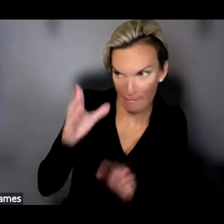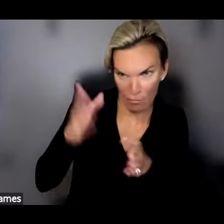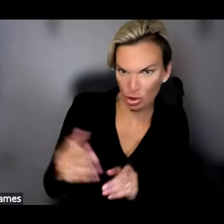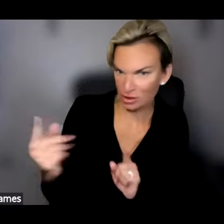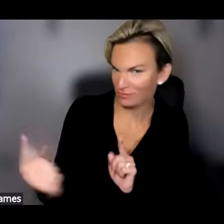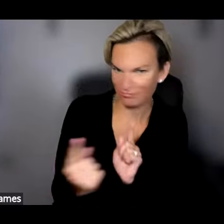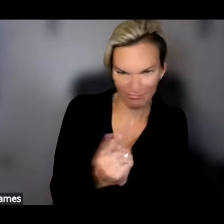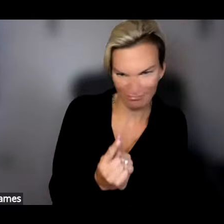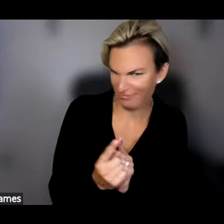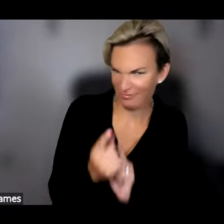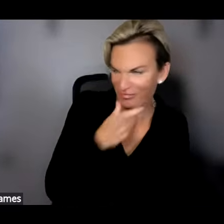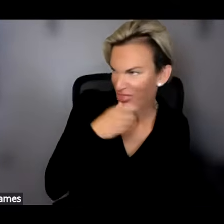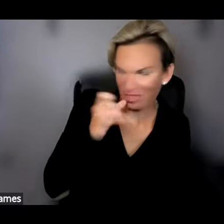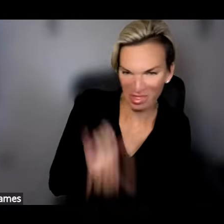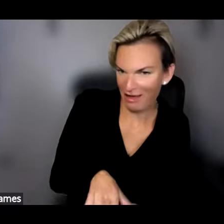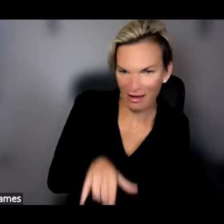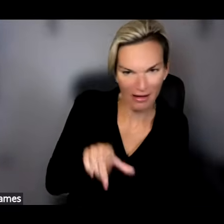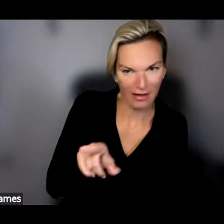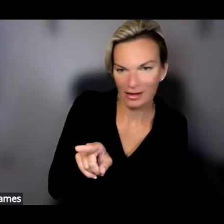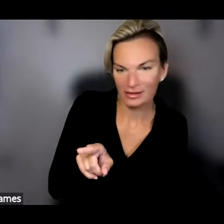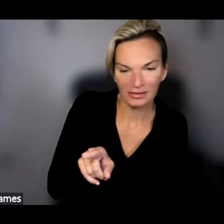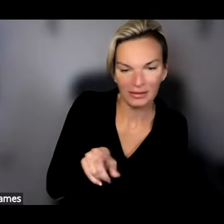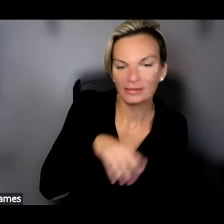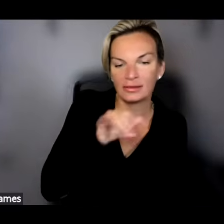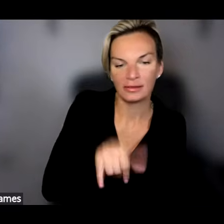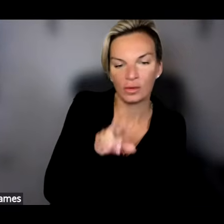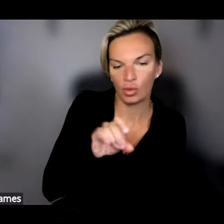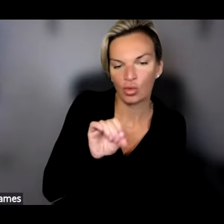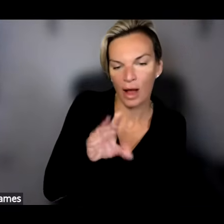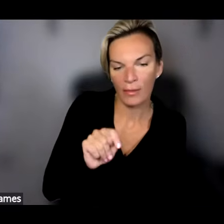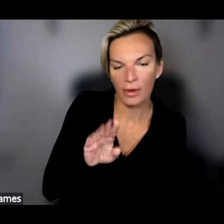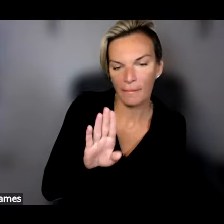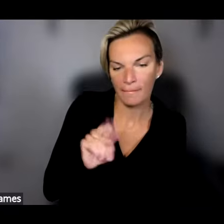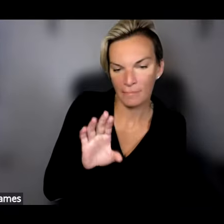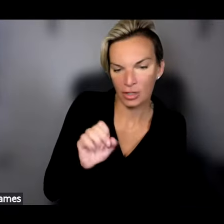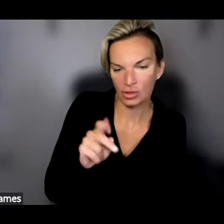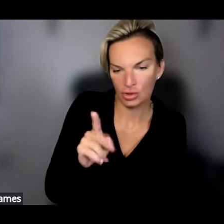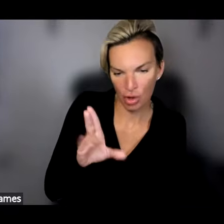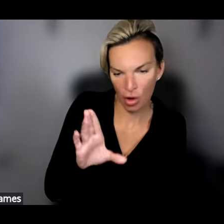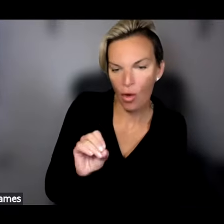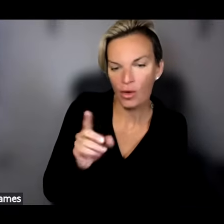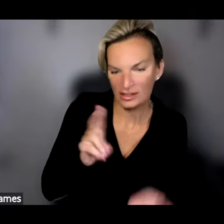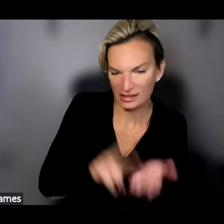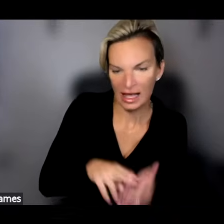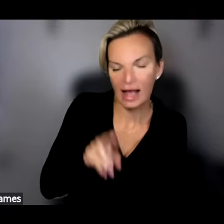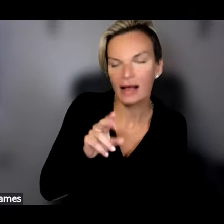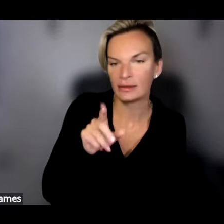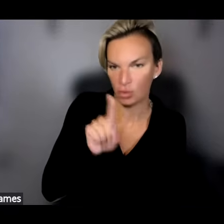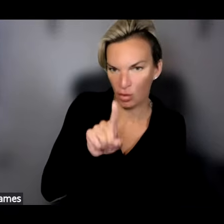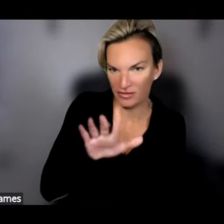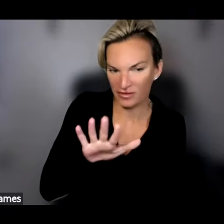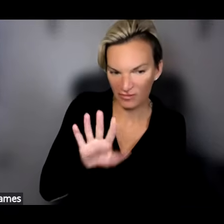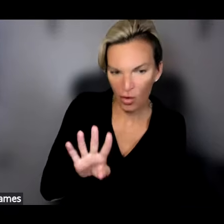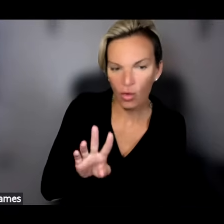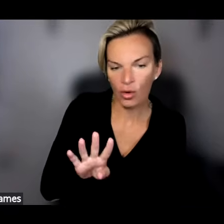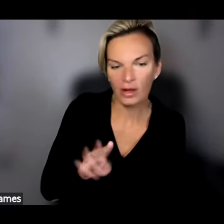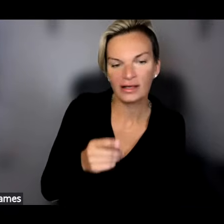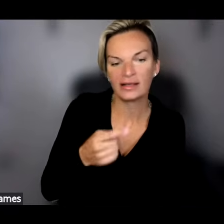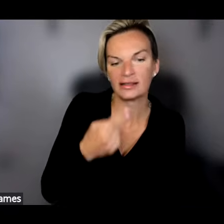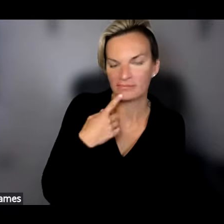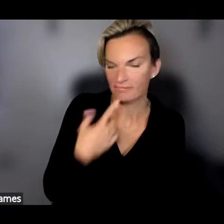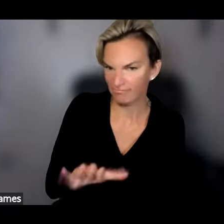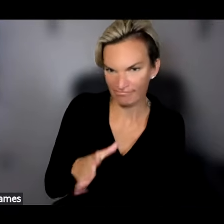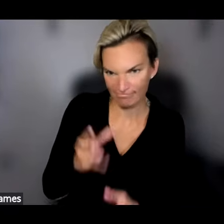Robert Butchko signed petition number 154, which Cambensi also signed as circulator. Butchko, in his sworn